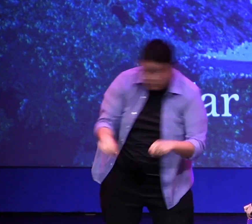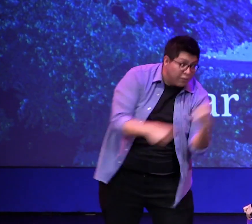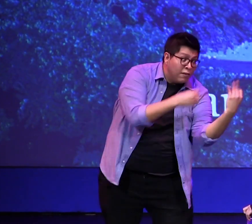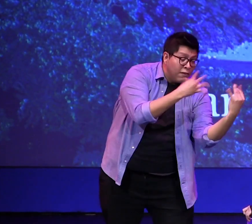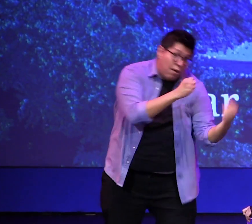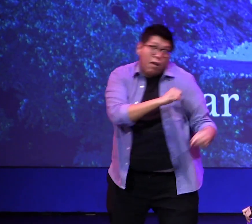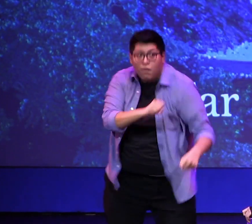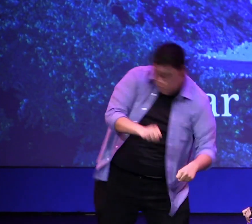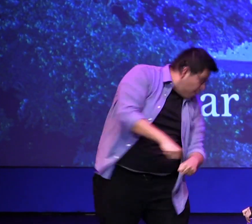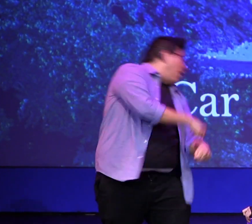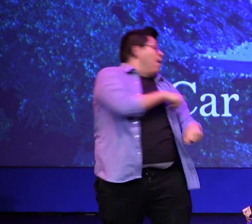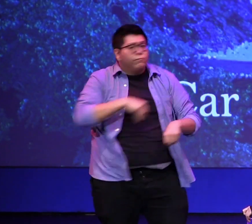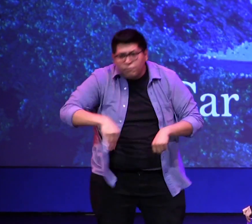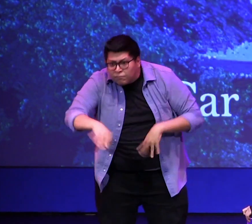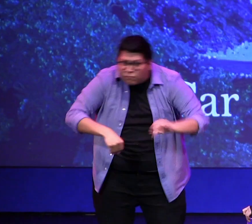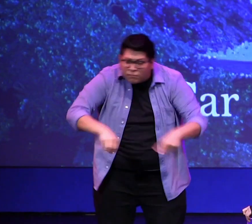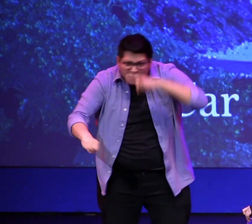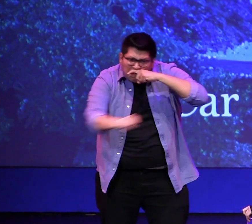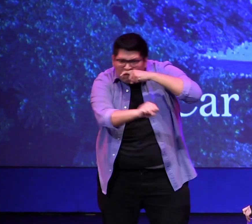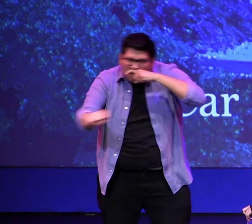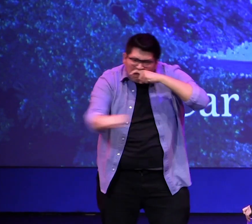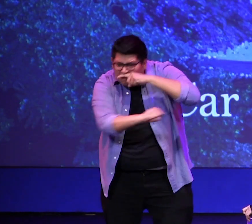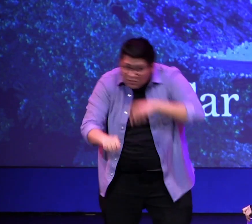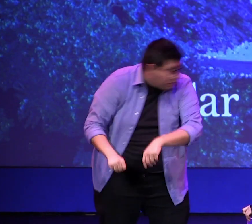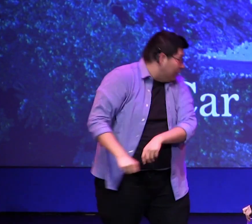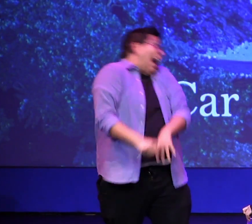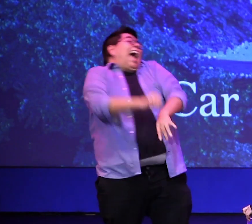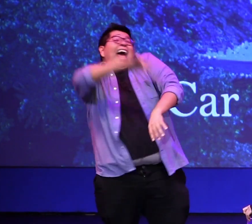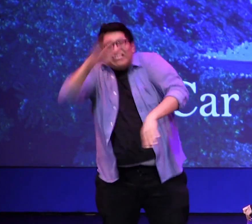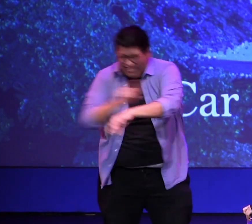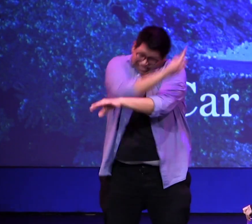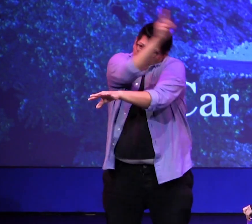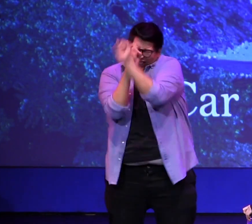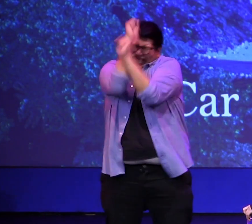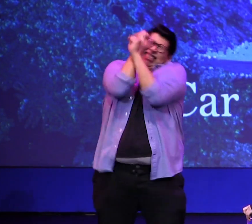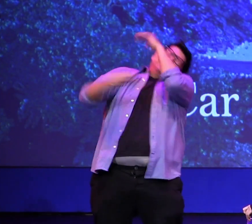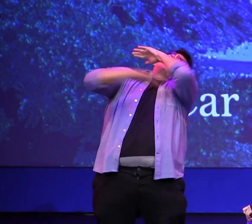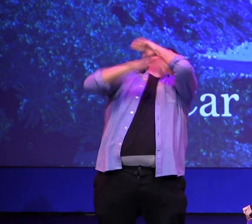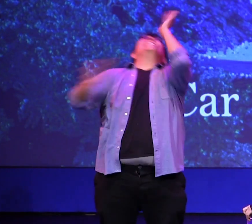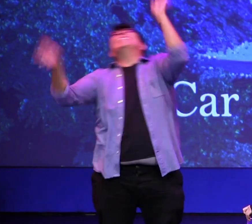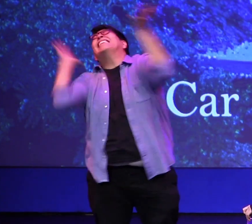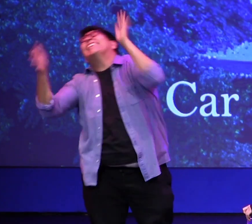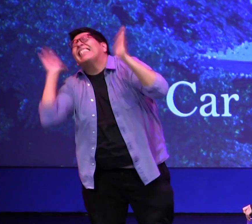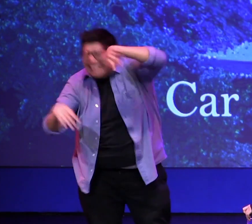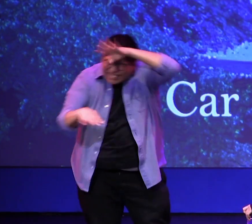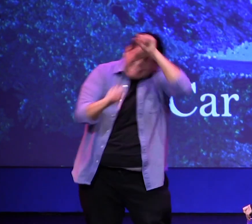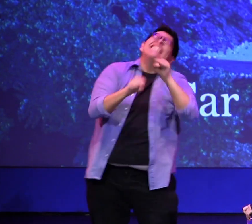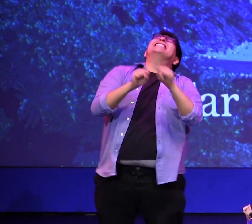what are those lights? Oh, the cops. Oh yeah, I'm gonna get them. Ah, even more. Put down the pedal,